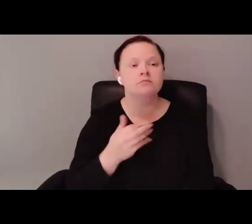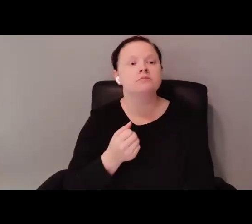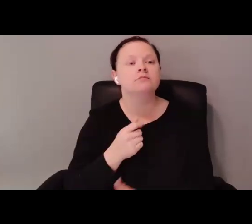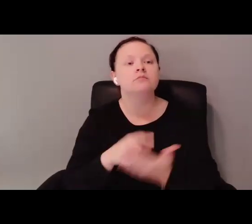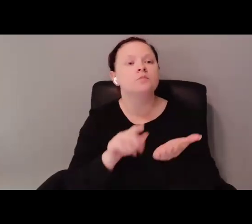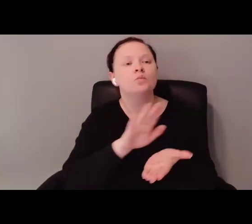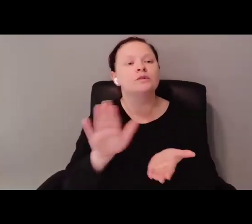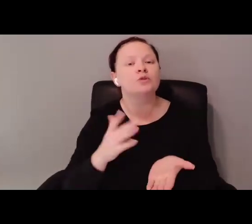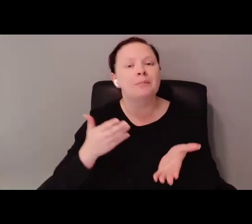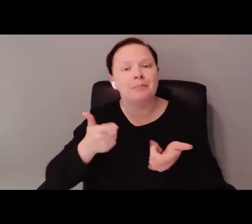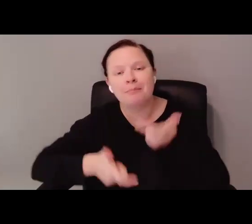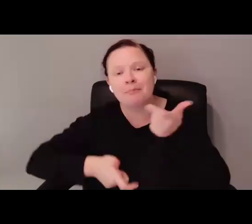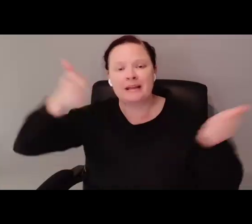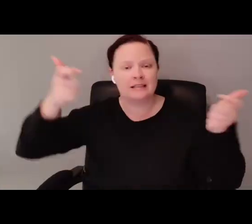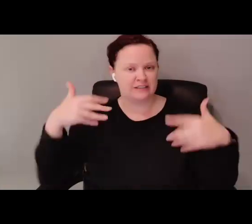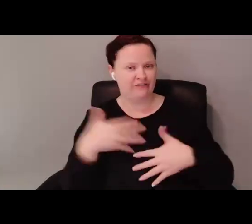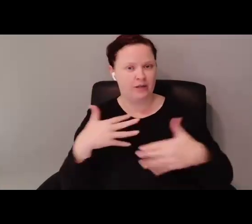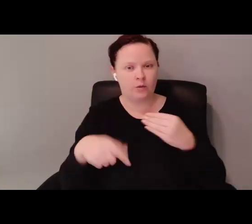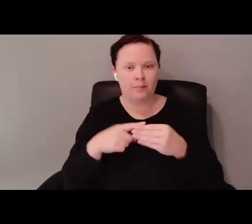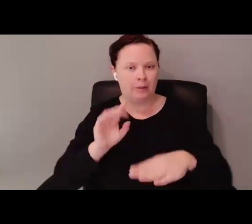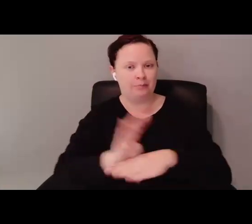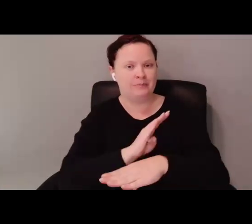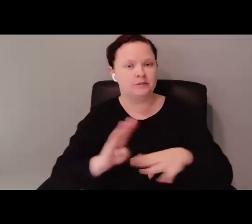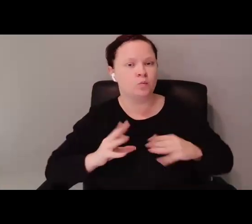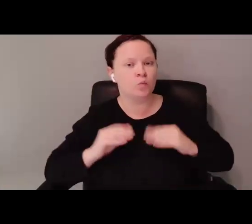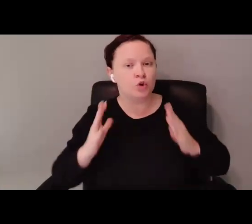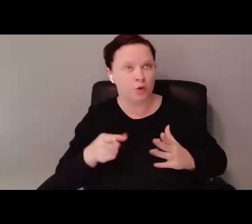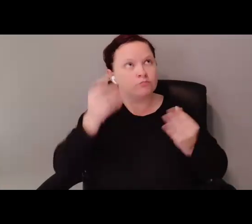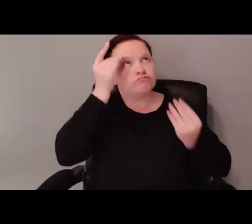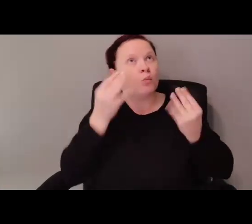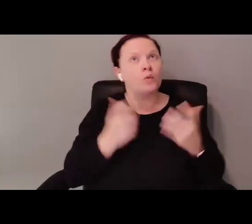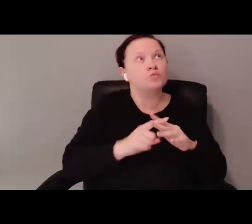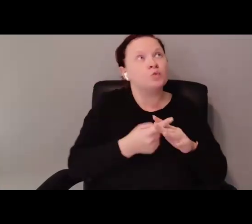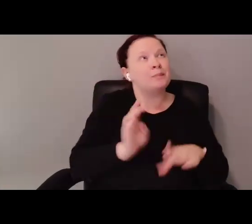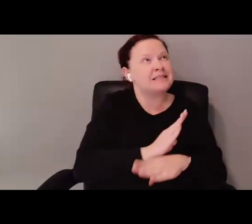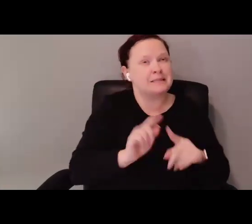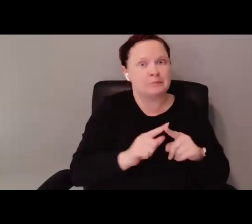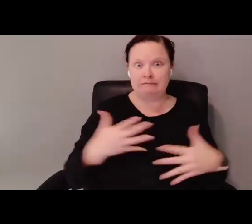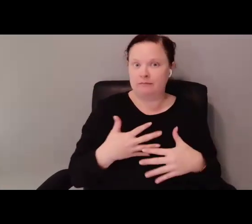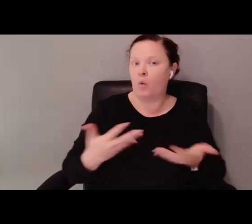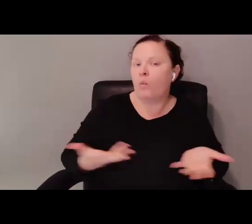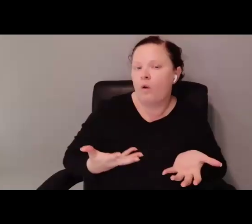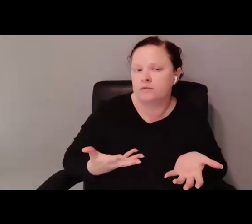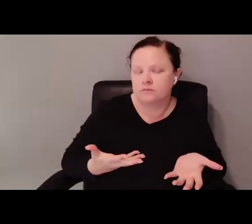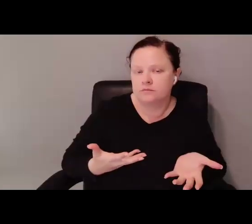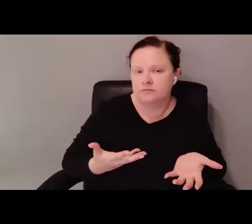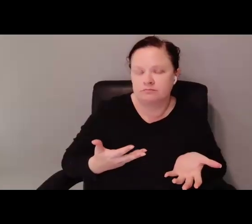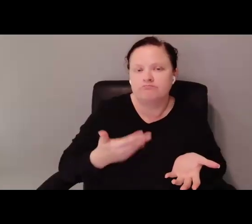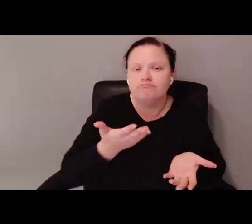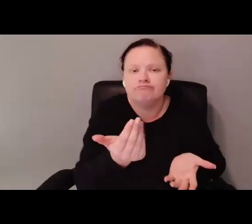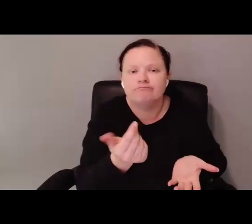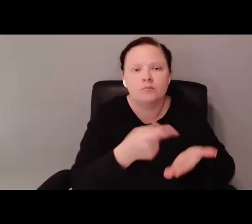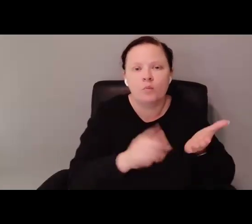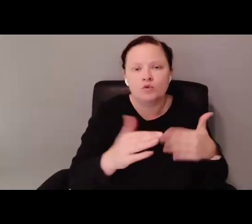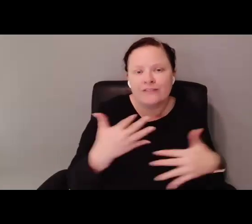biggest fear about starting a business if you're thinking about starting it? So I would love to hear